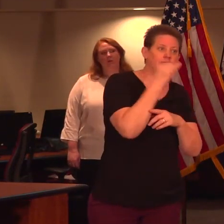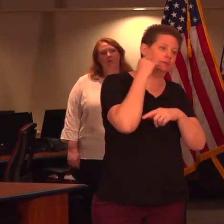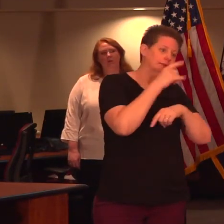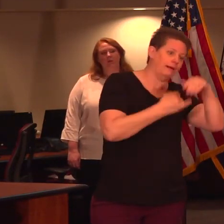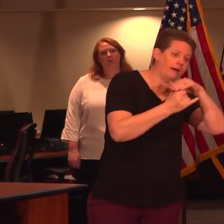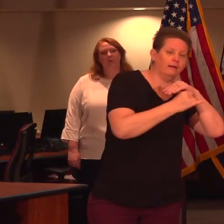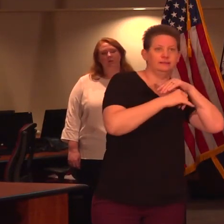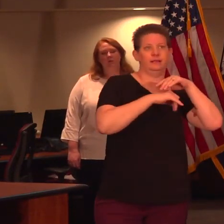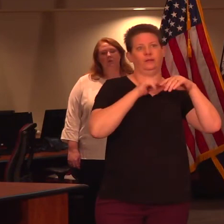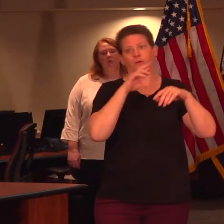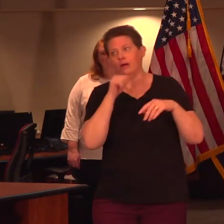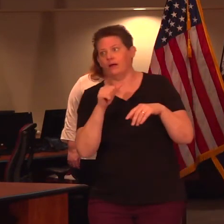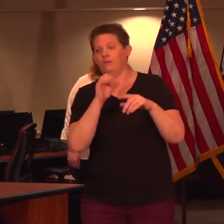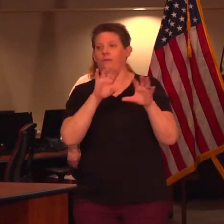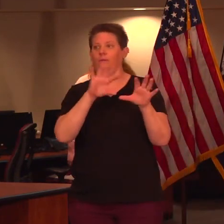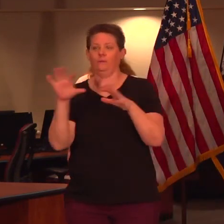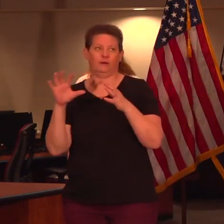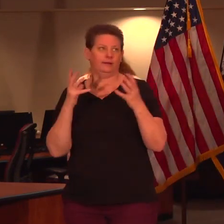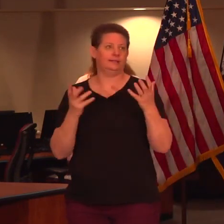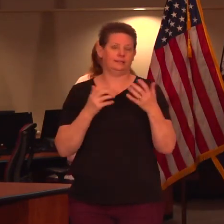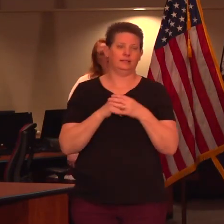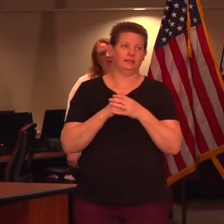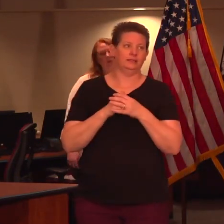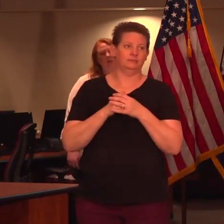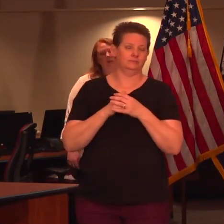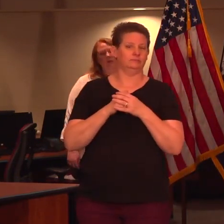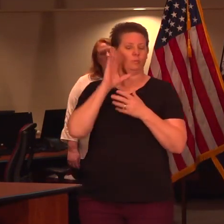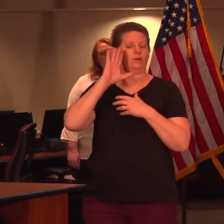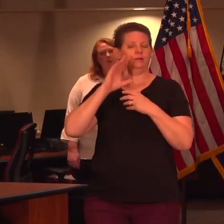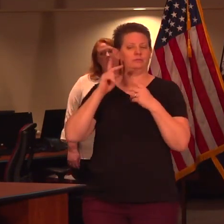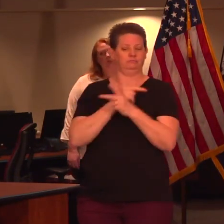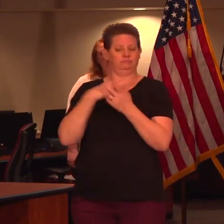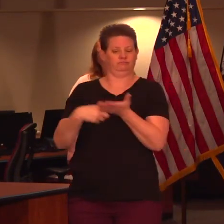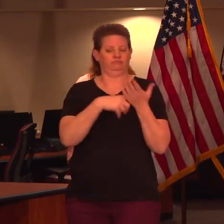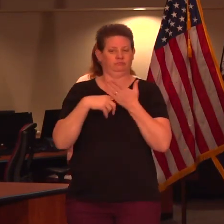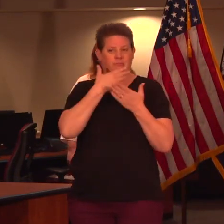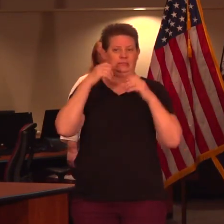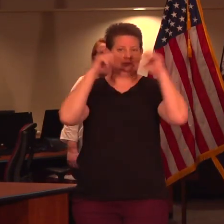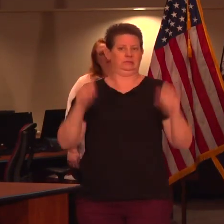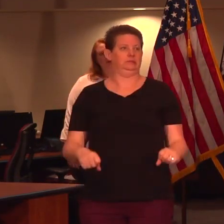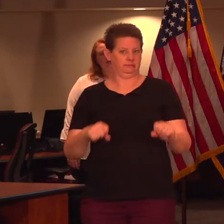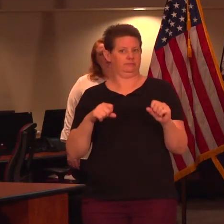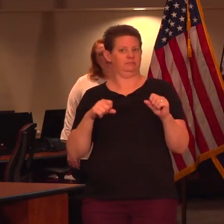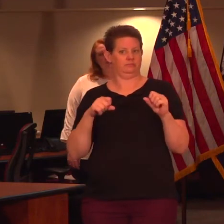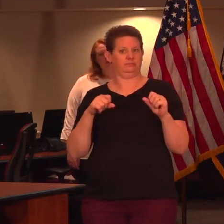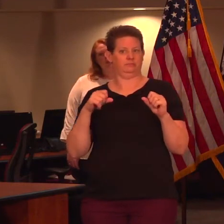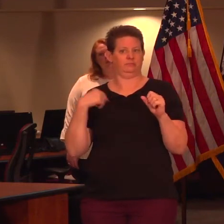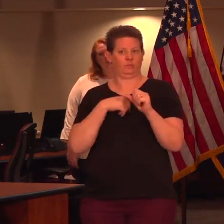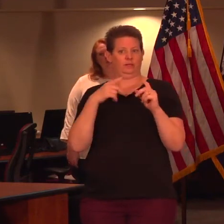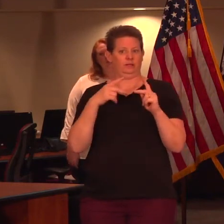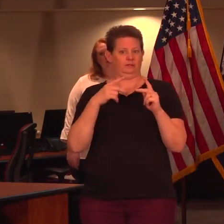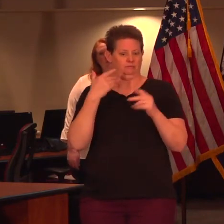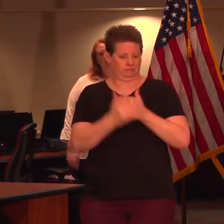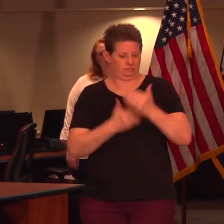isolated and quarantined and that sort of thing. And we'll probably have a better system once we build out this hospital